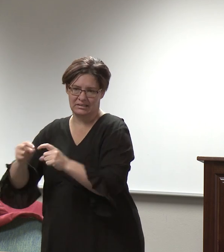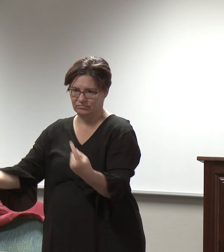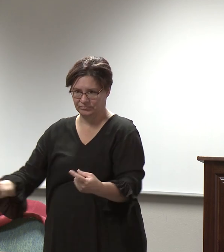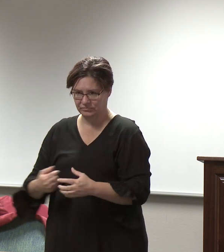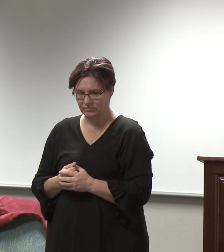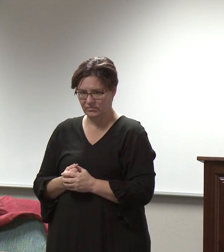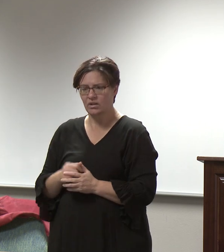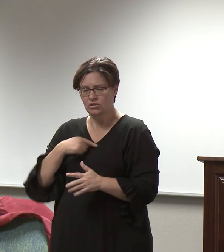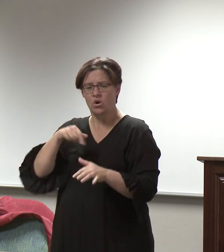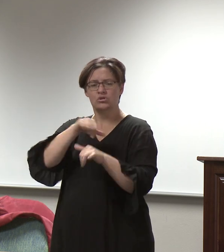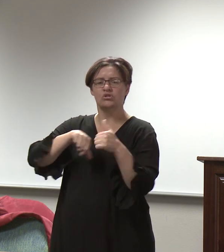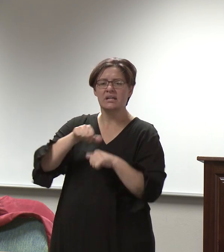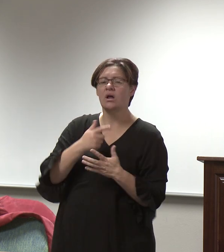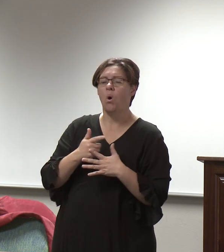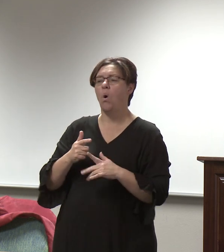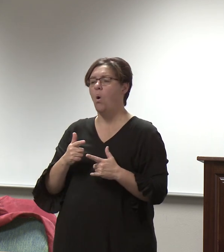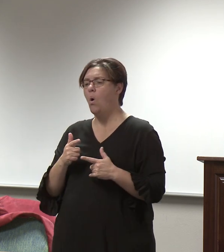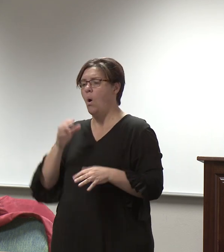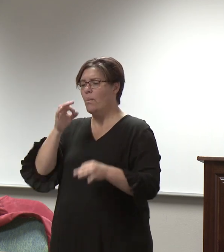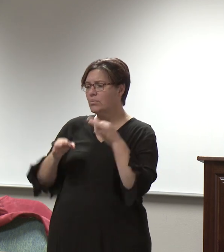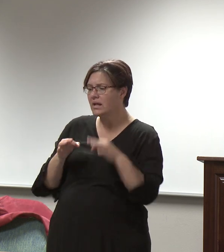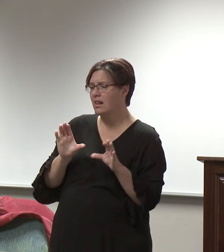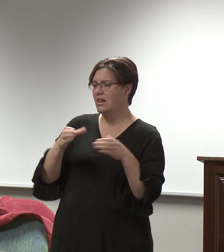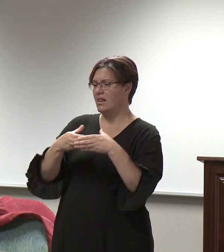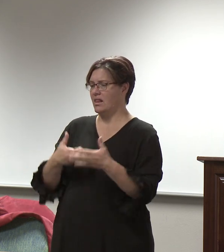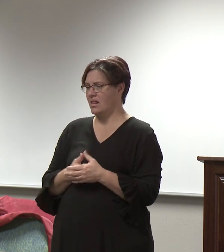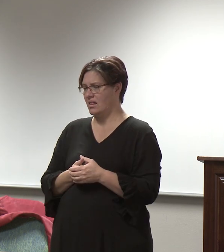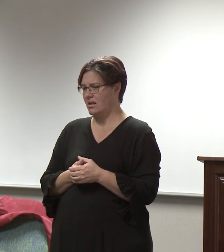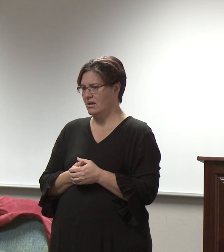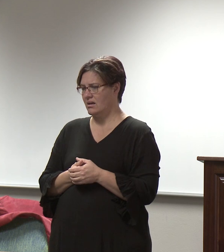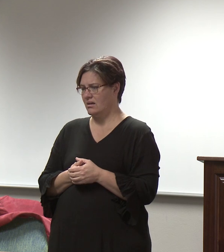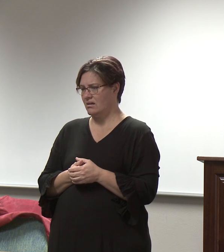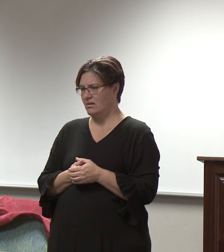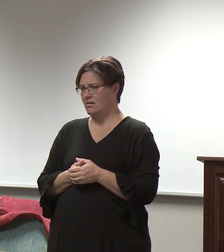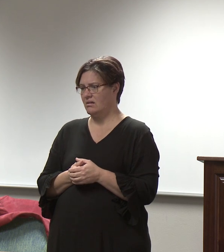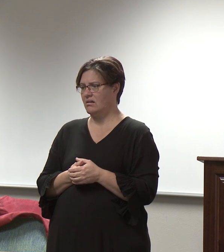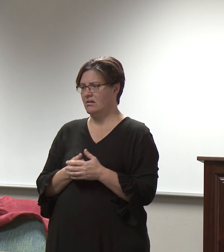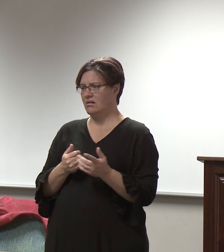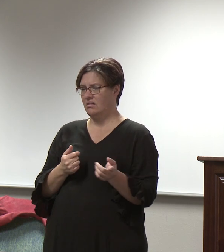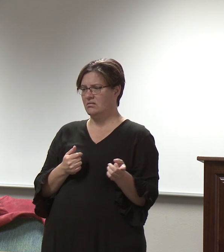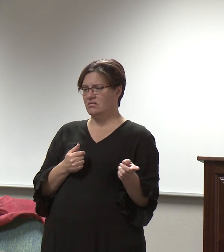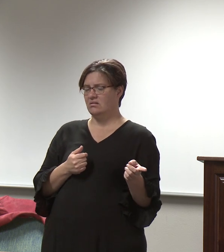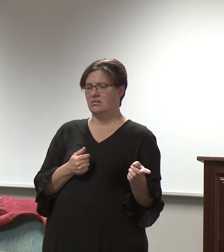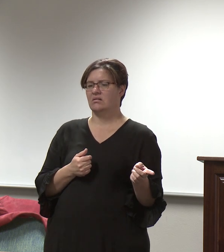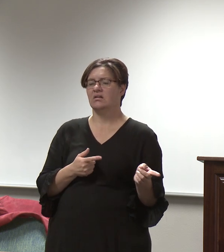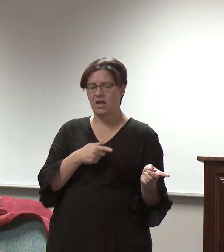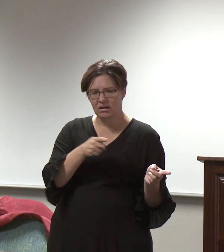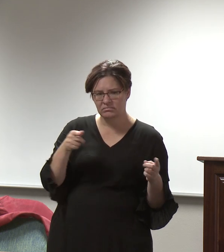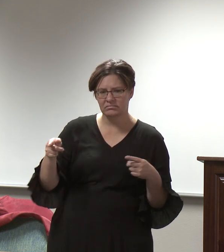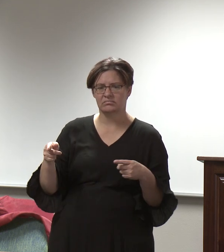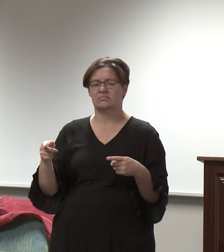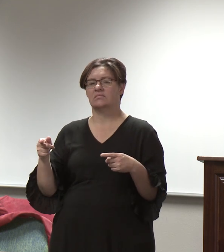in societies then in which all our political forms are under attack. Liberal democracies may